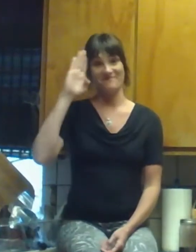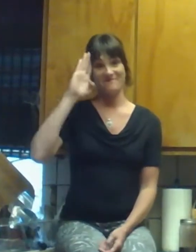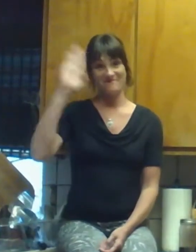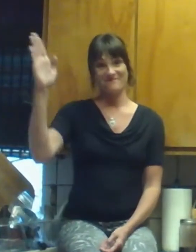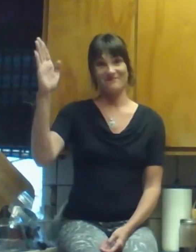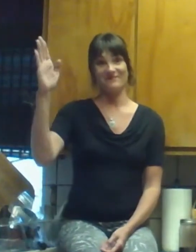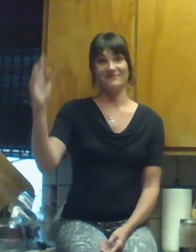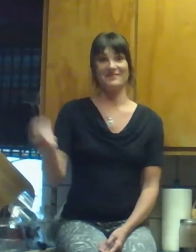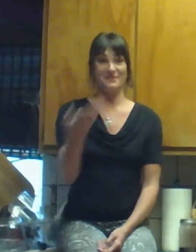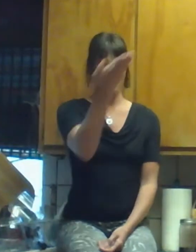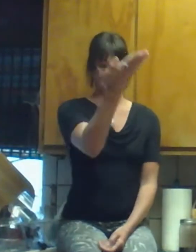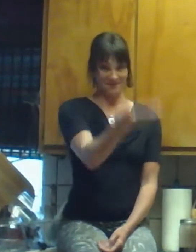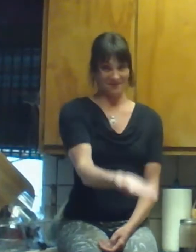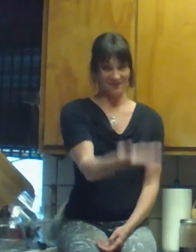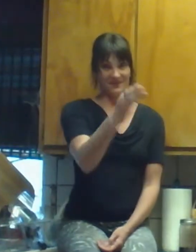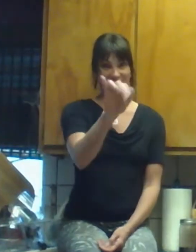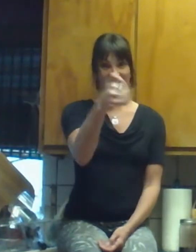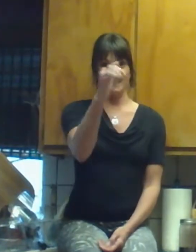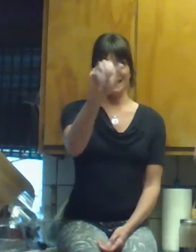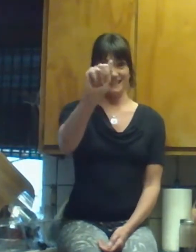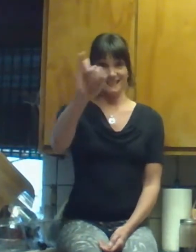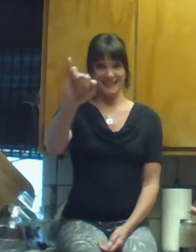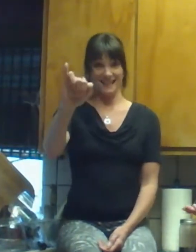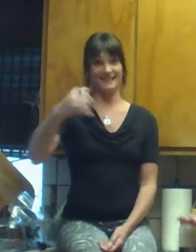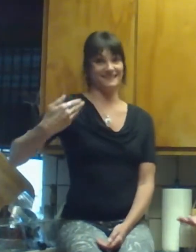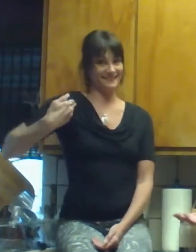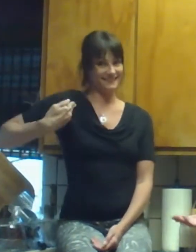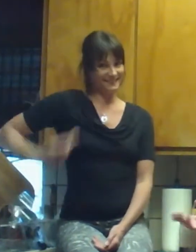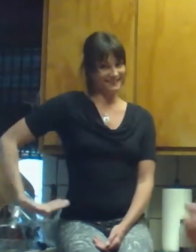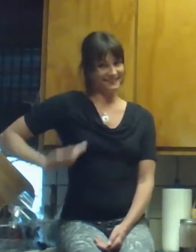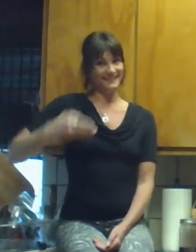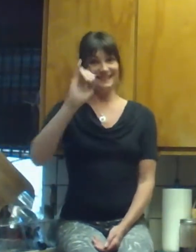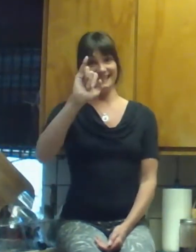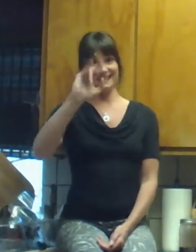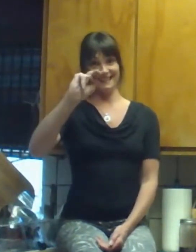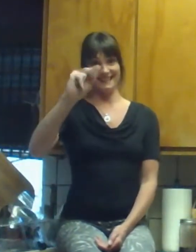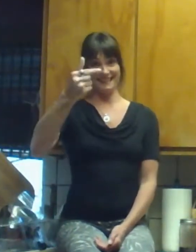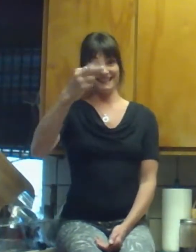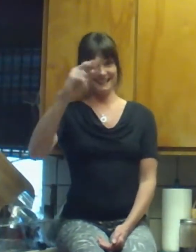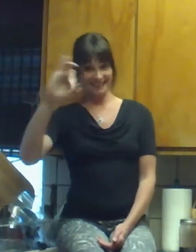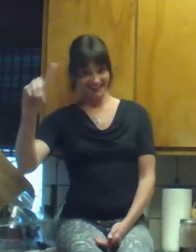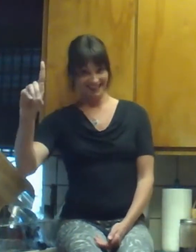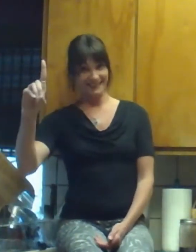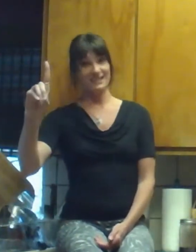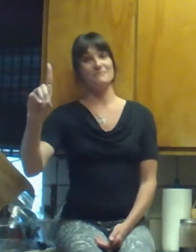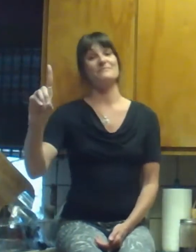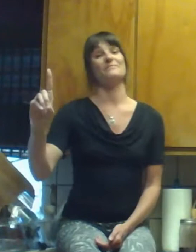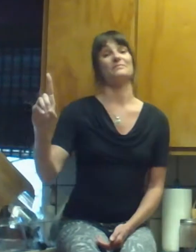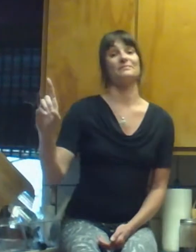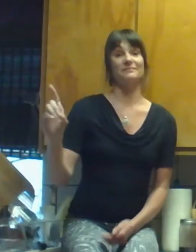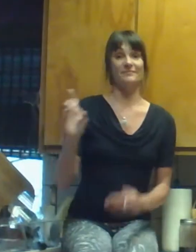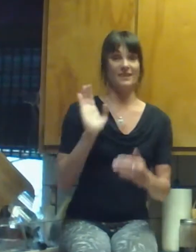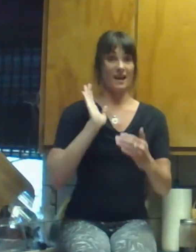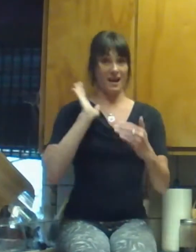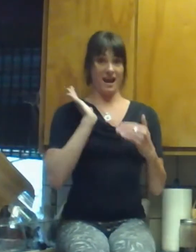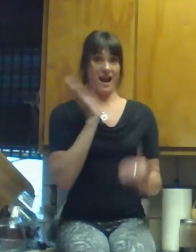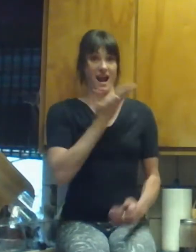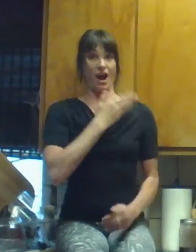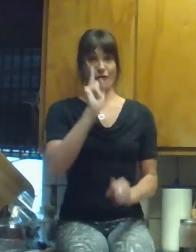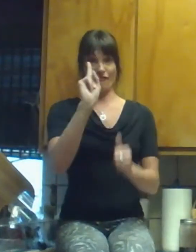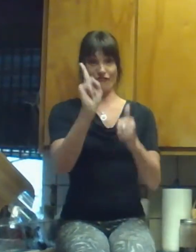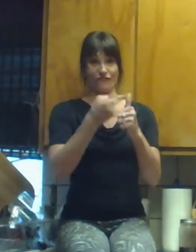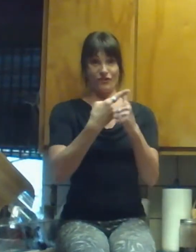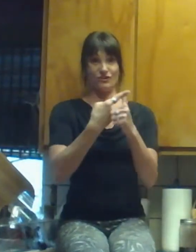Hi, I'm Jai, and this is my assistant Ingrid, and this is the first episode of What You